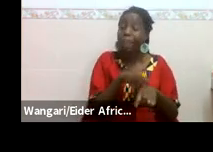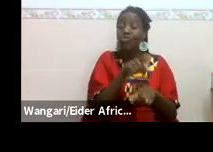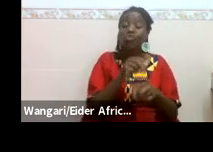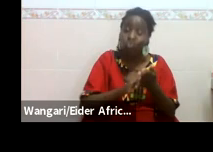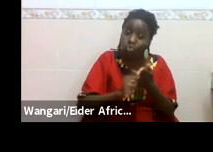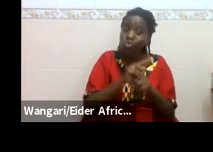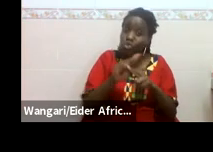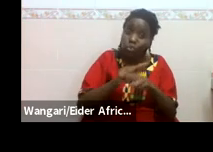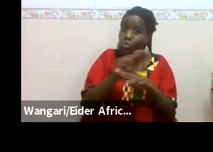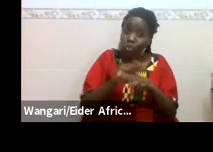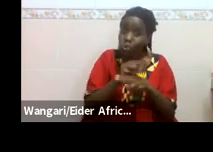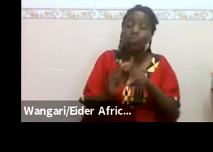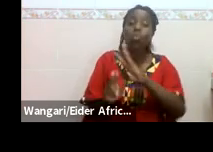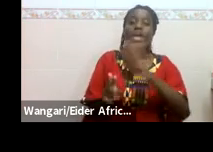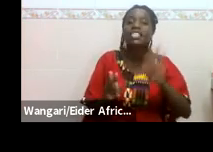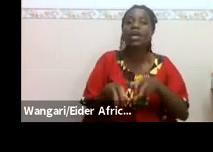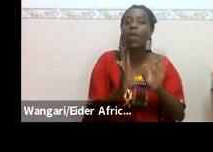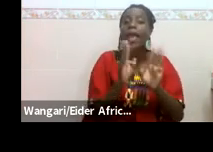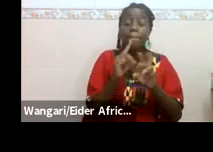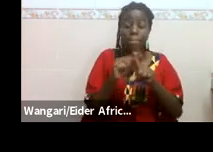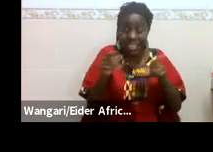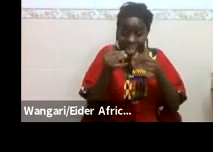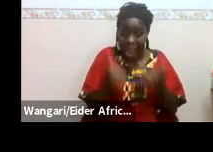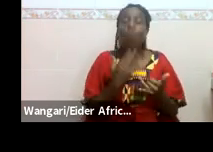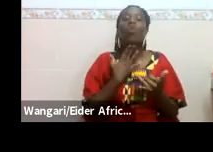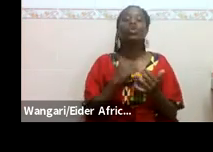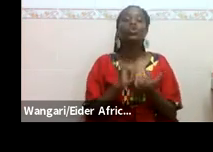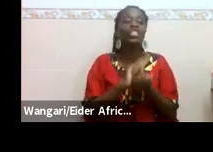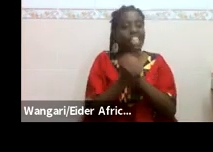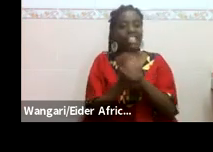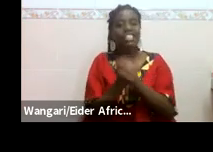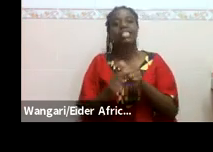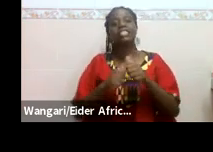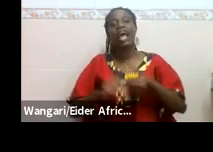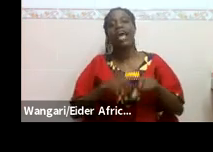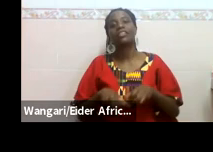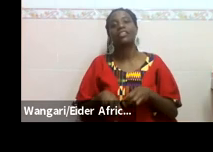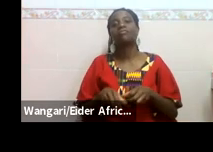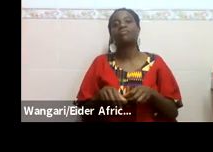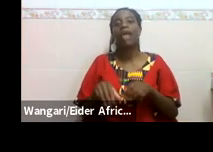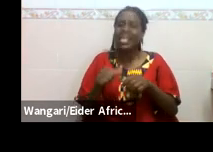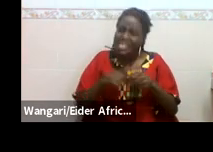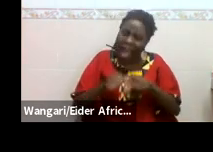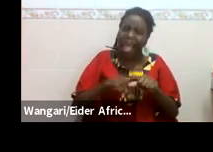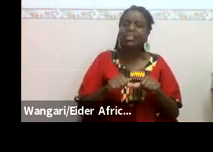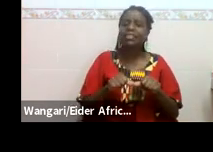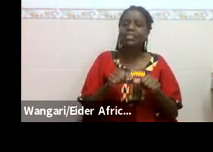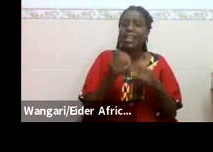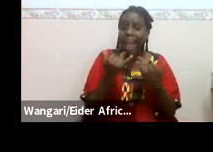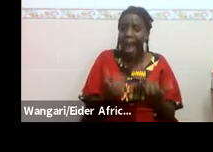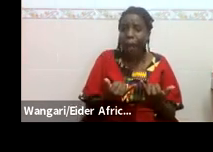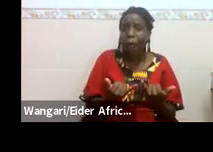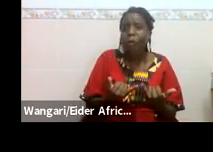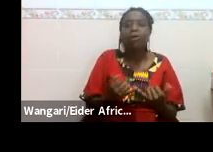and changing the way that science is done is because you don't get rewarded for changing the way science is done, right? You get rewarded